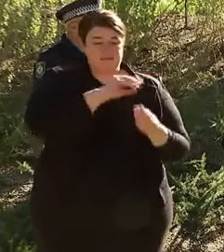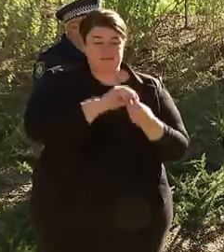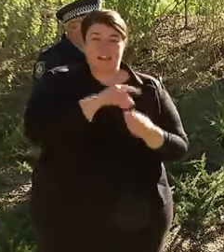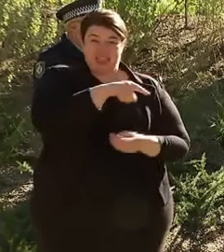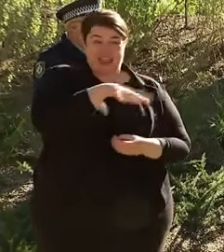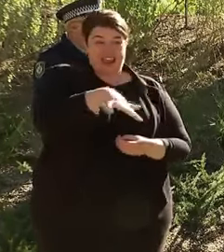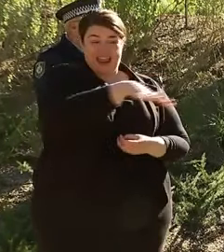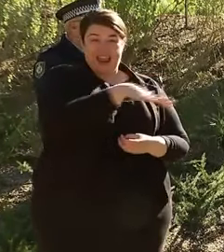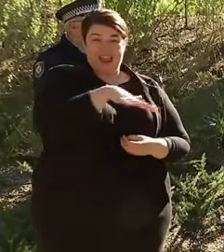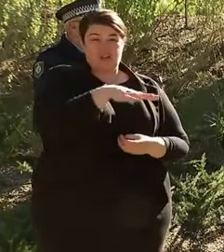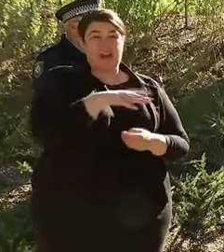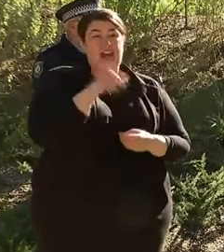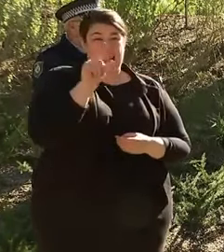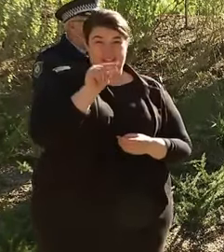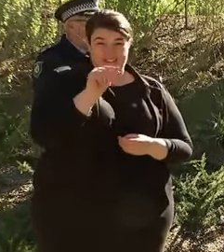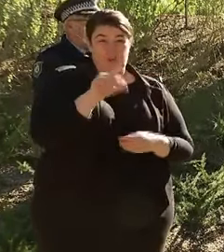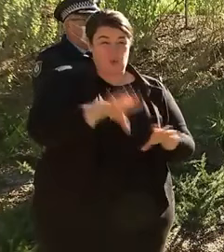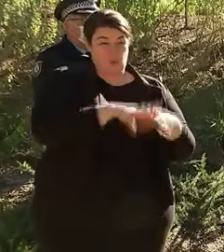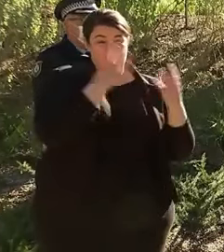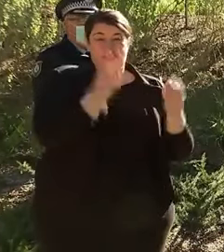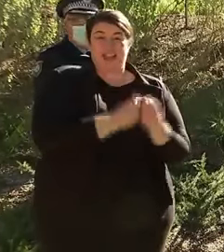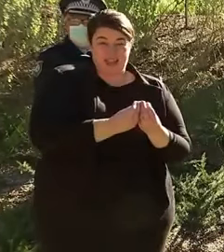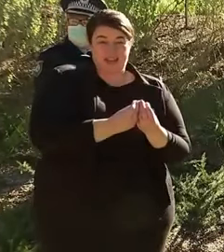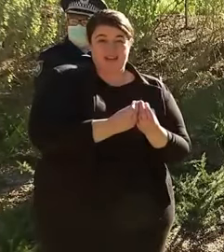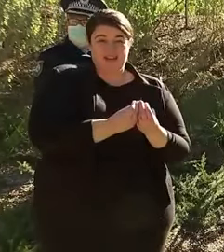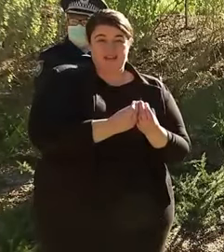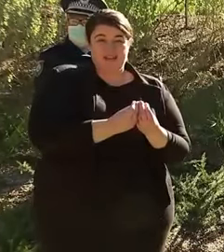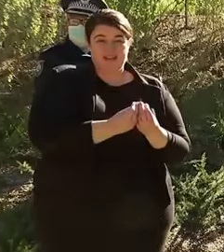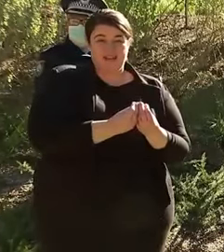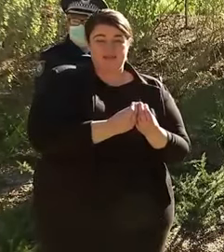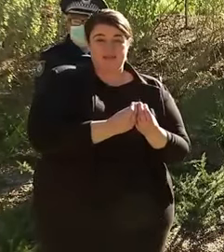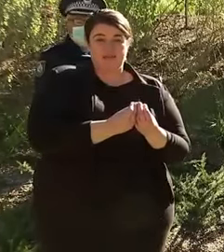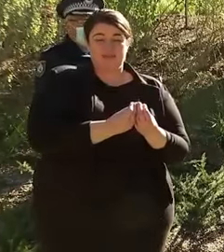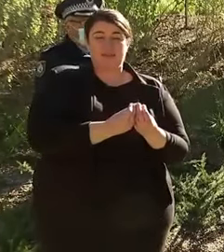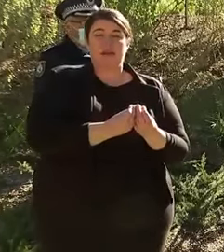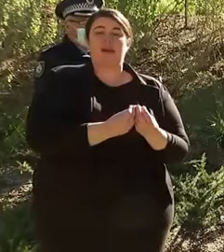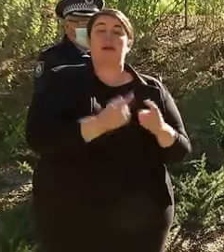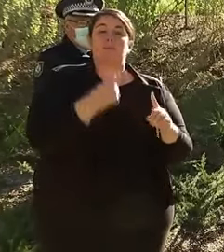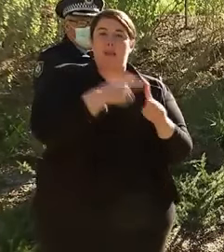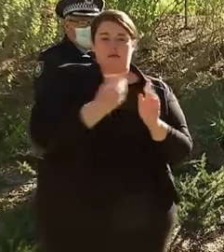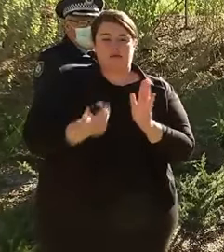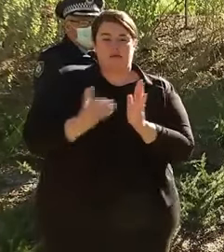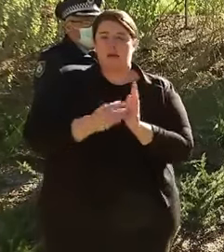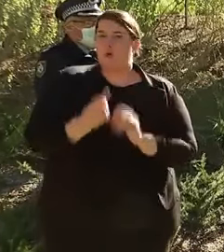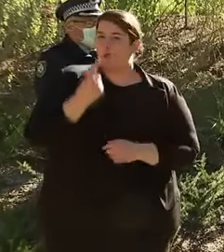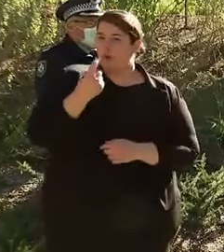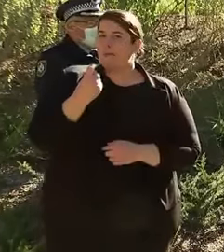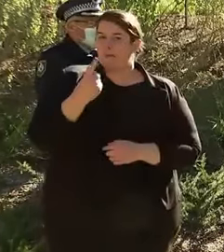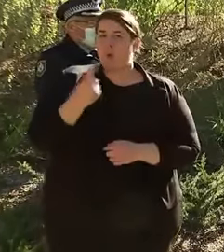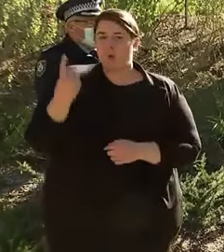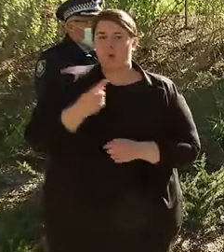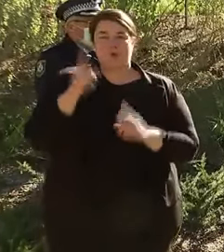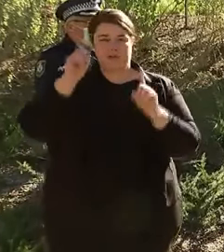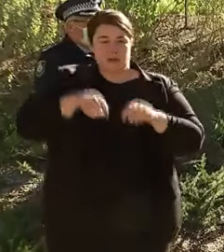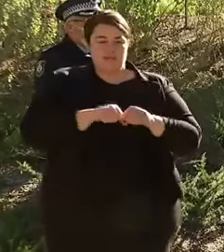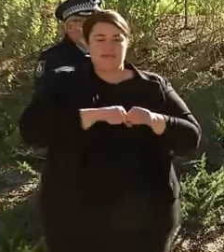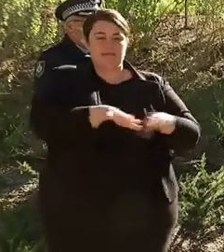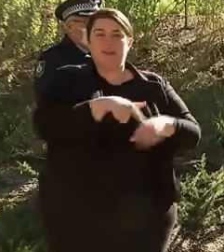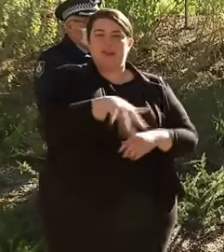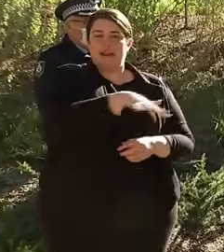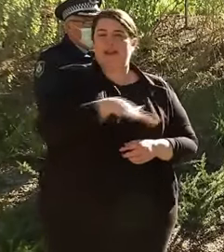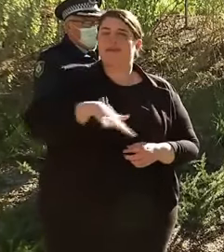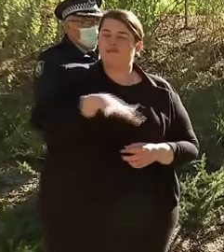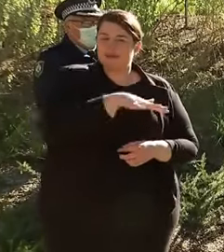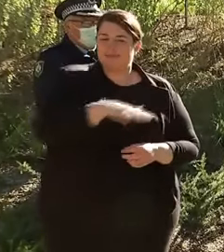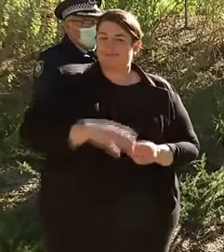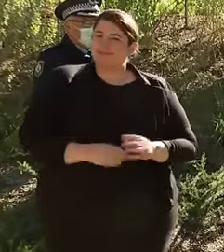Ocean Foods to 11, not including the original source case who worked there whilst infectious. So can